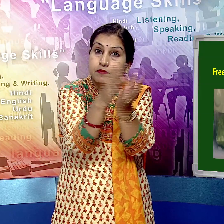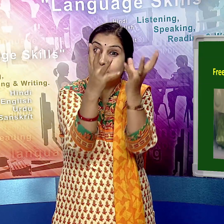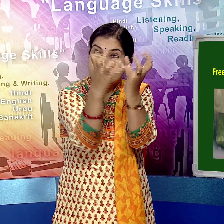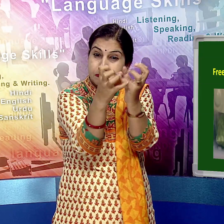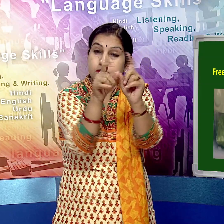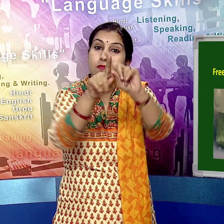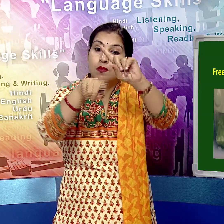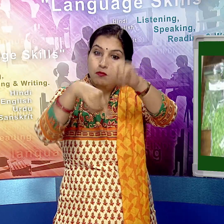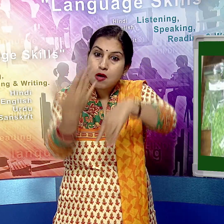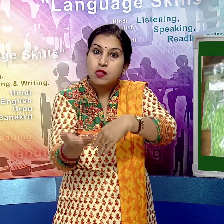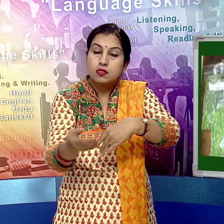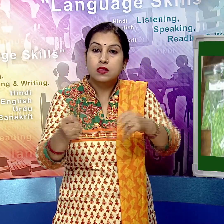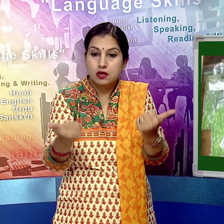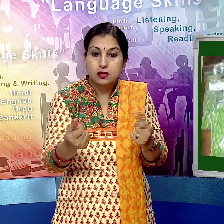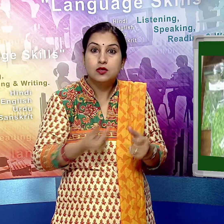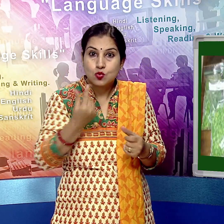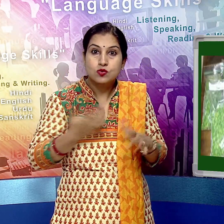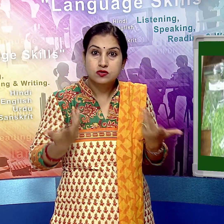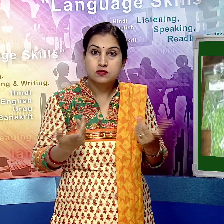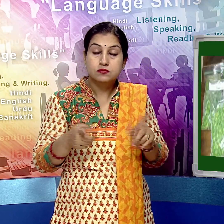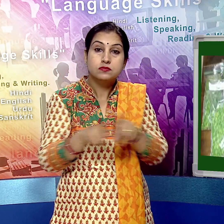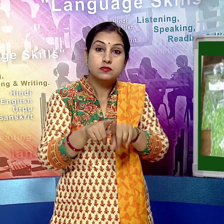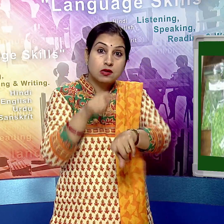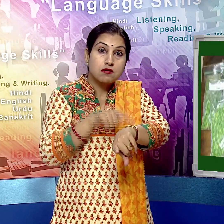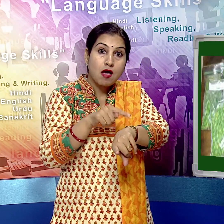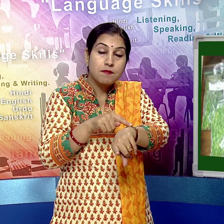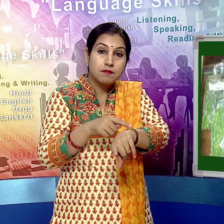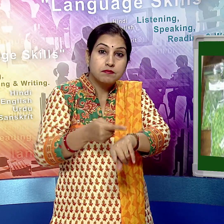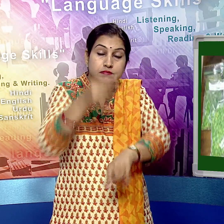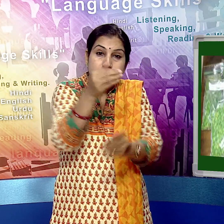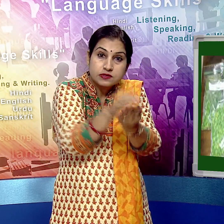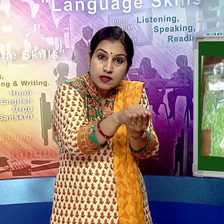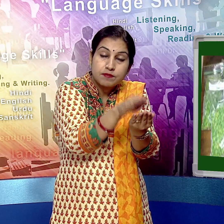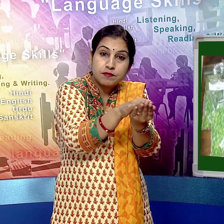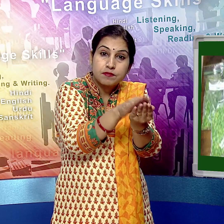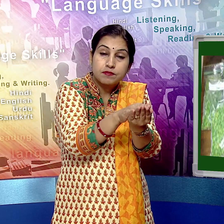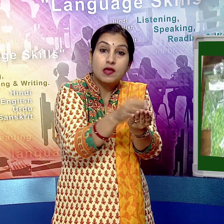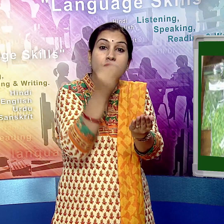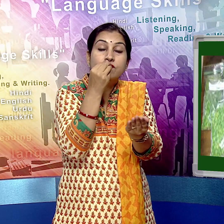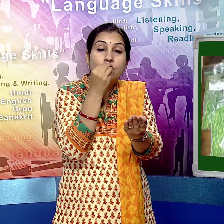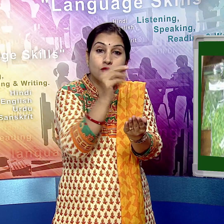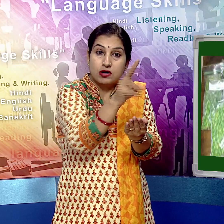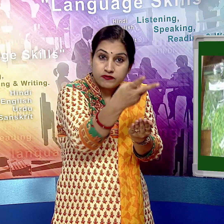The storage period varies with food and storage